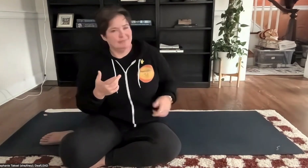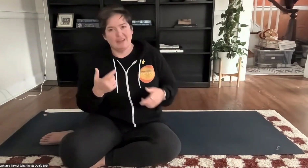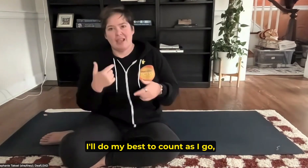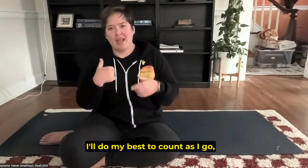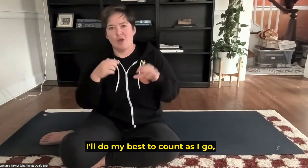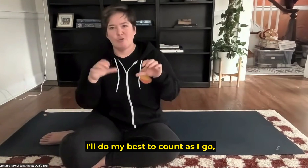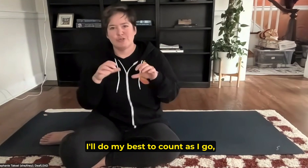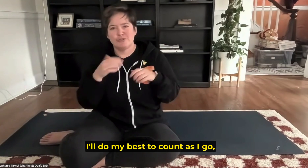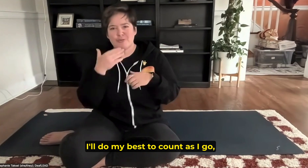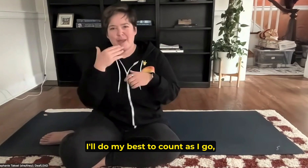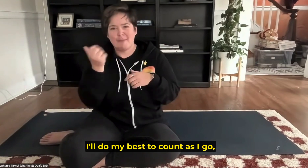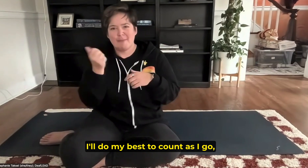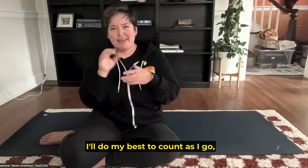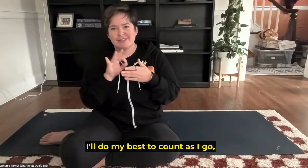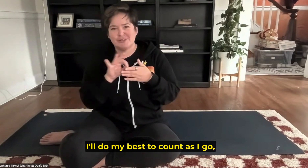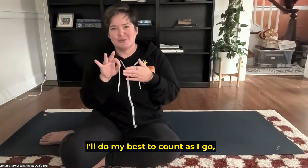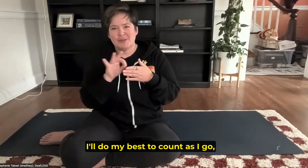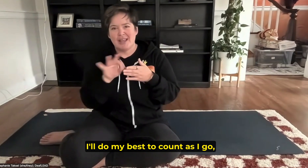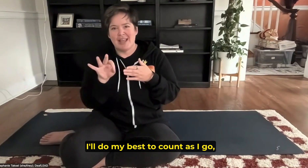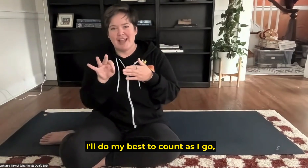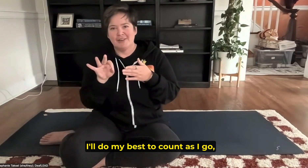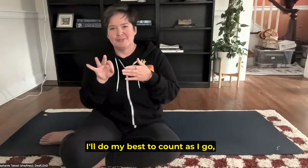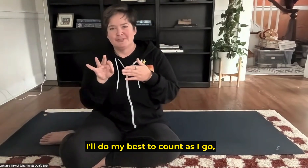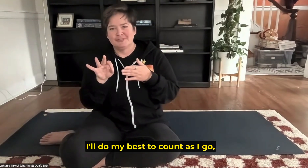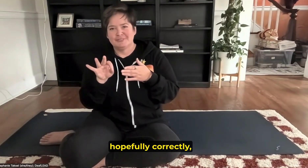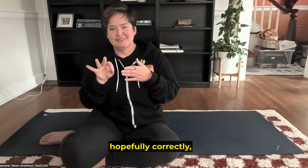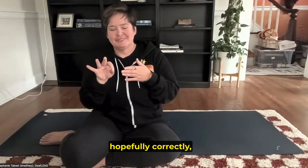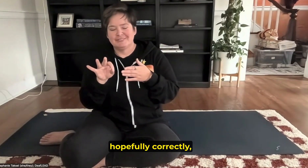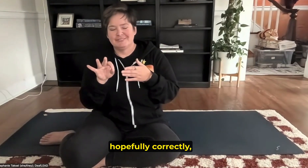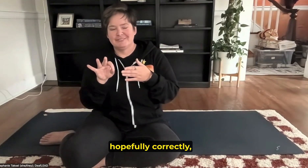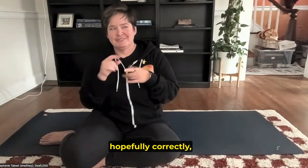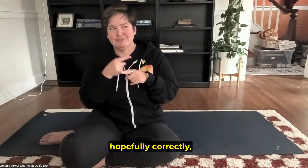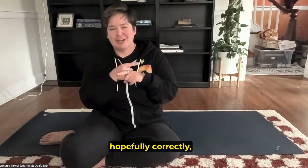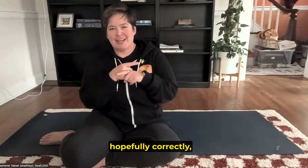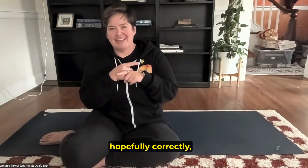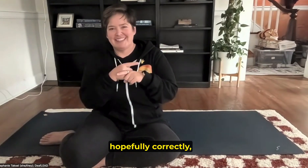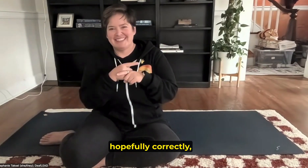I'll do my best to count as I go, hopefully correctly.